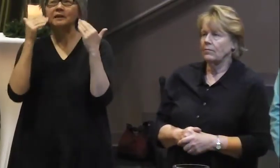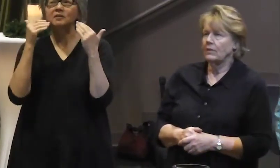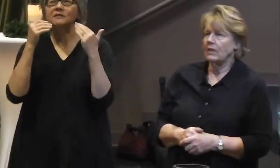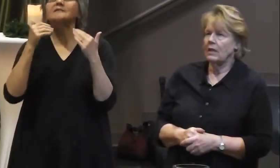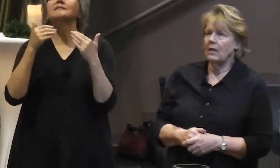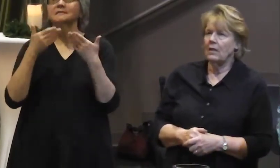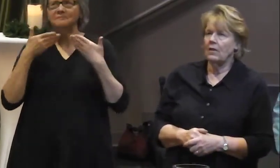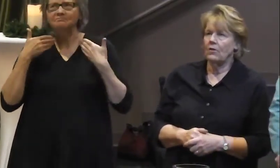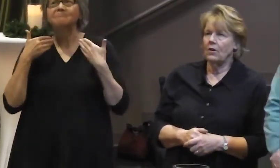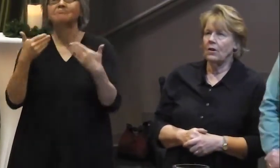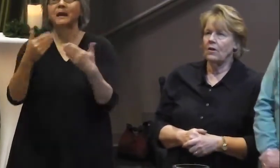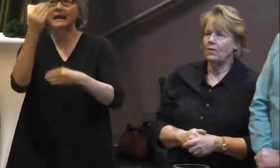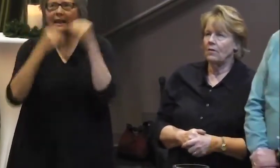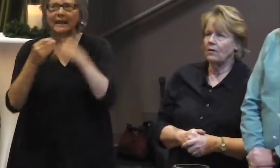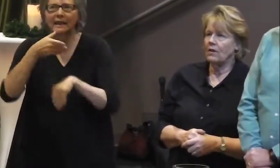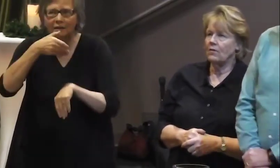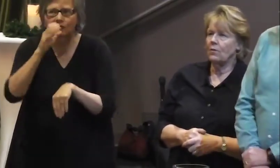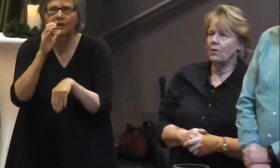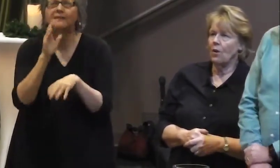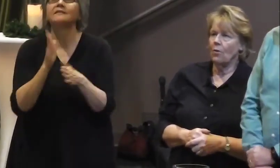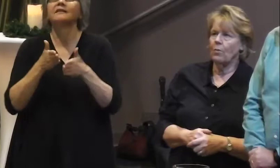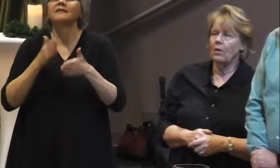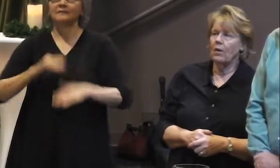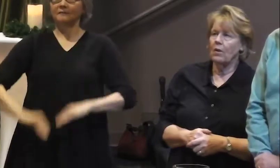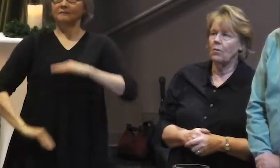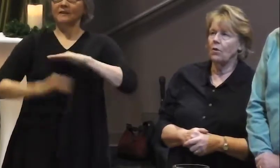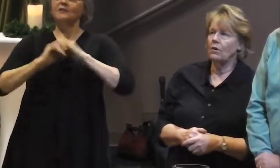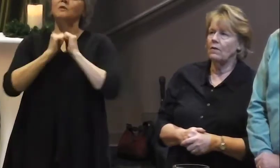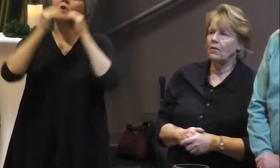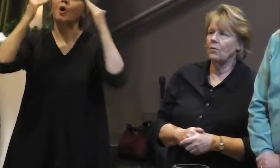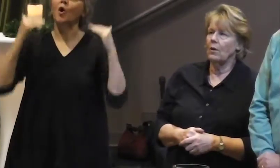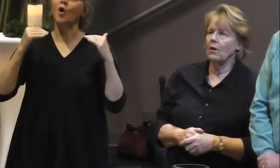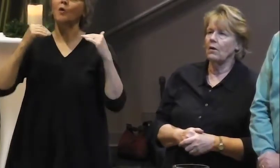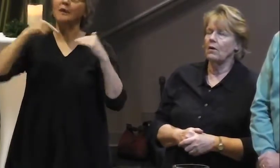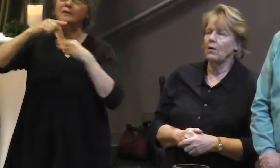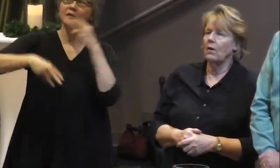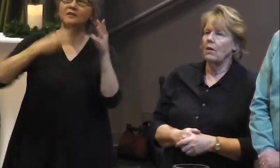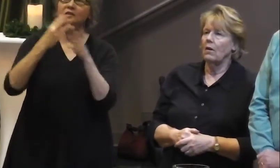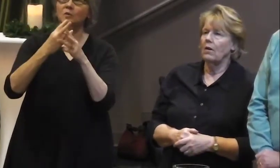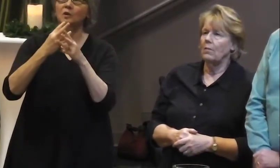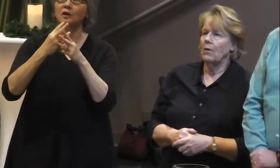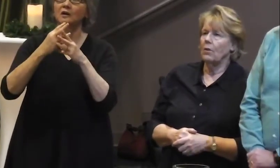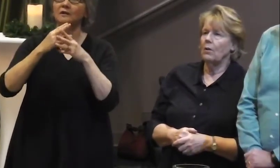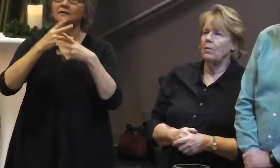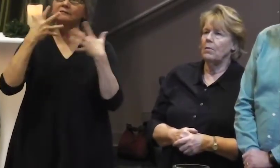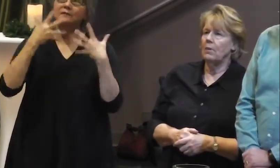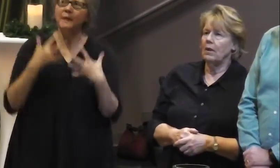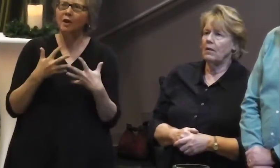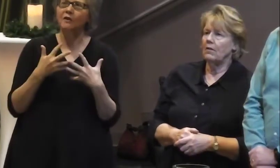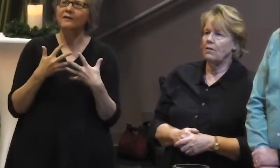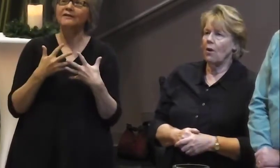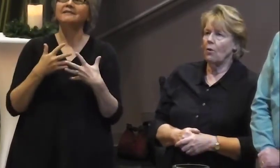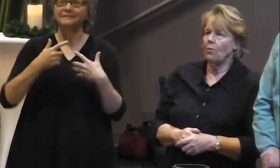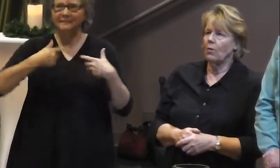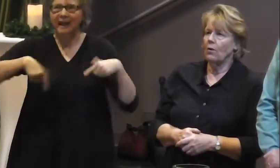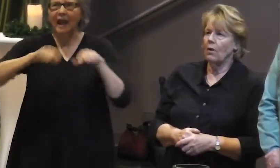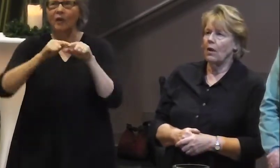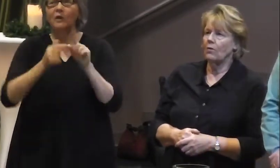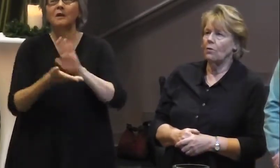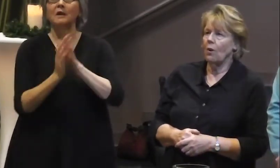this eating and drinking fill us with hope in a world of despair. May we be beacons of hope as we wait